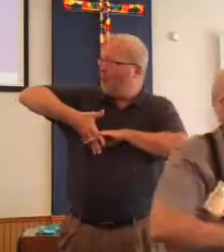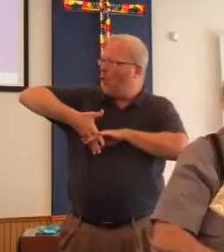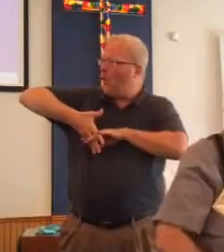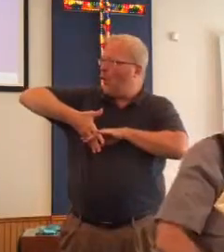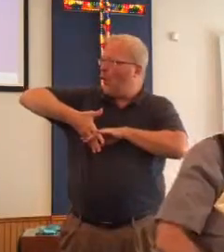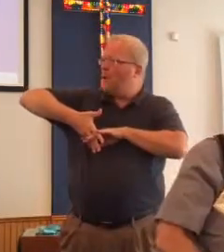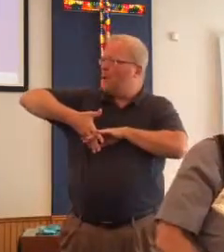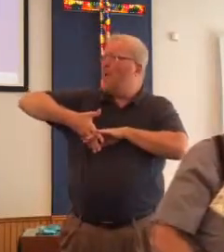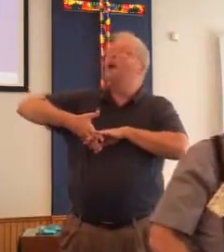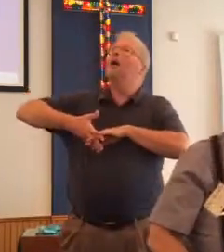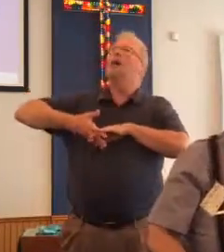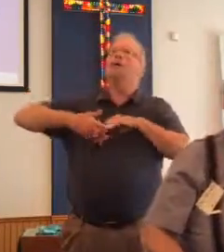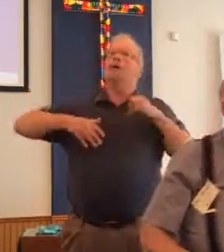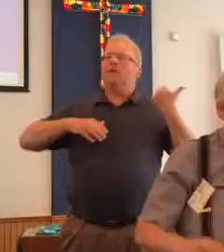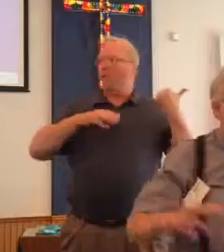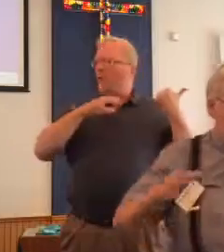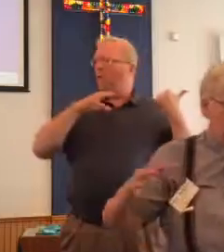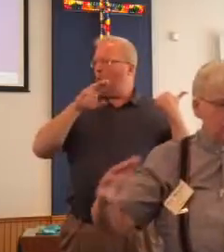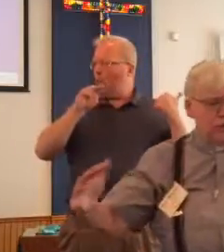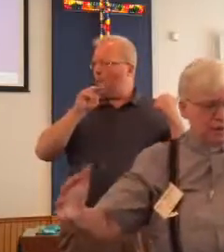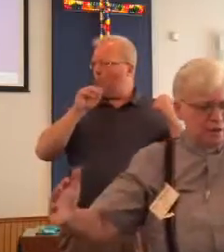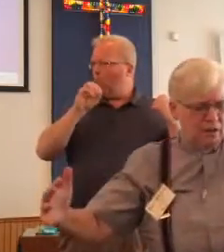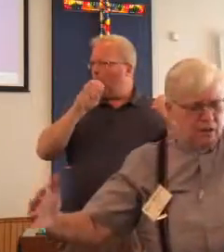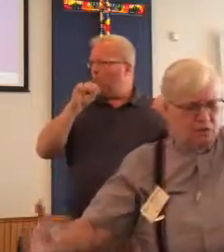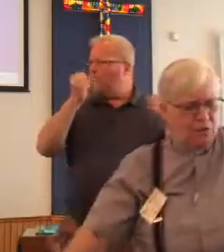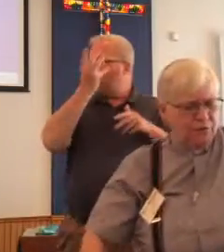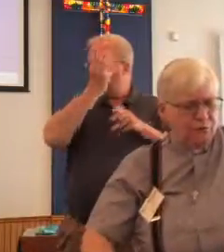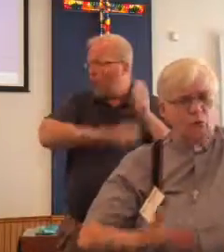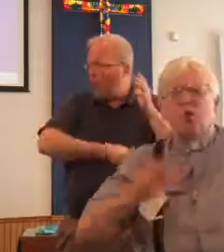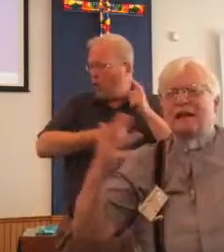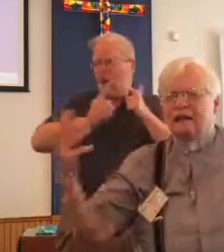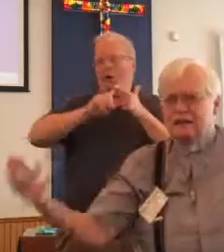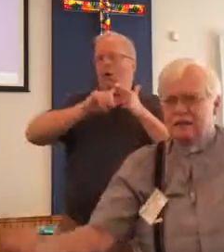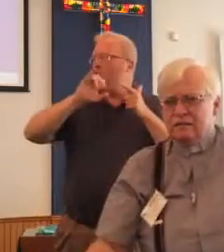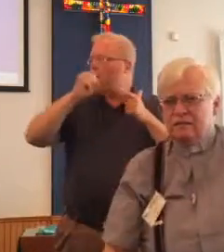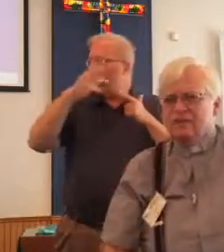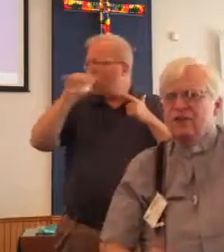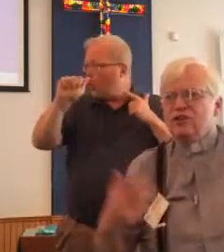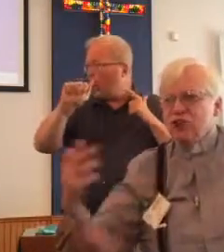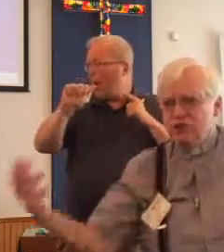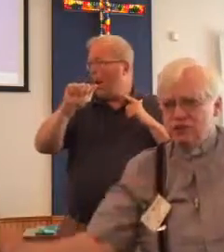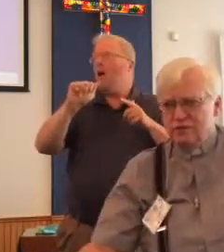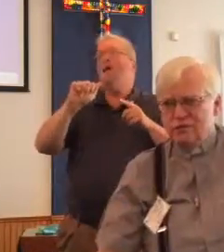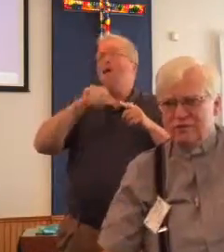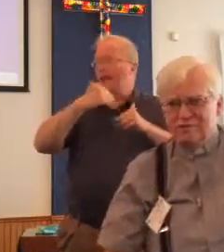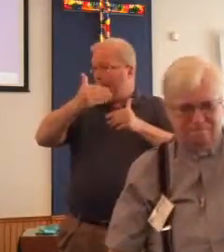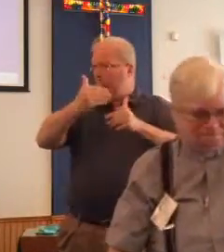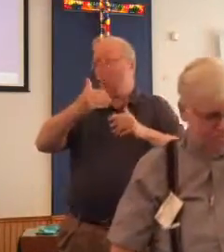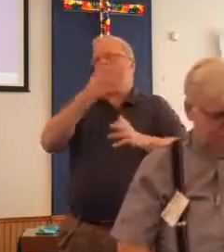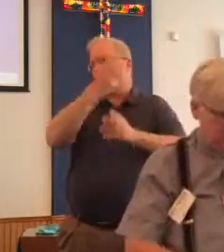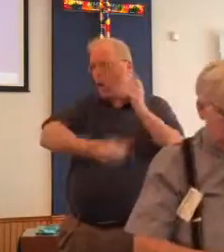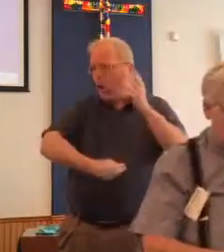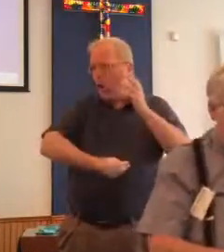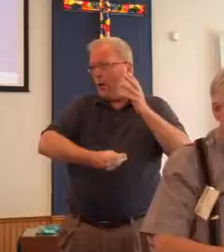Joshua had died, and the leadership moved quickly to the judges.